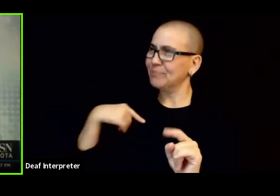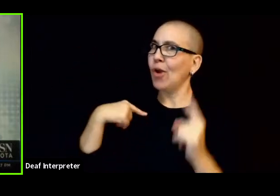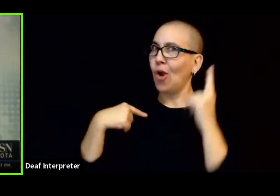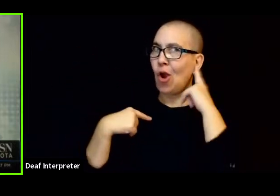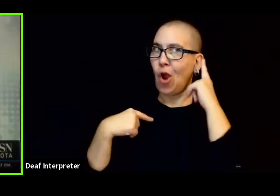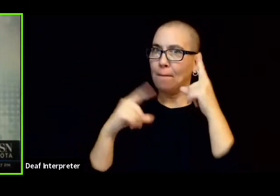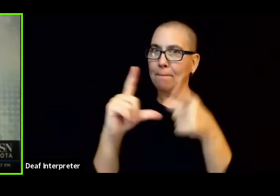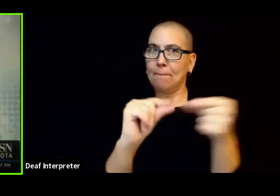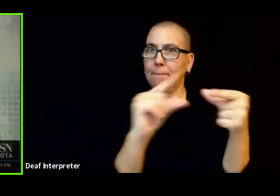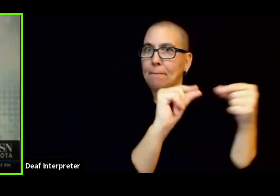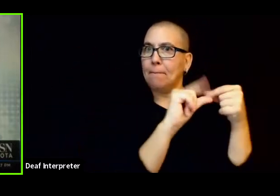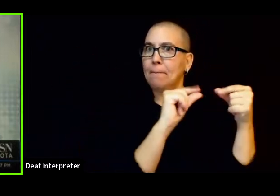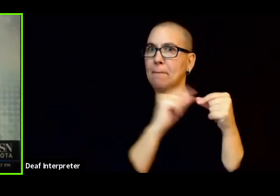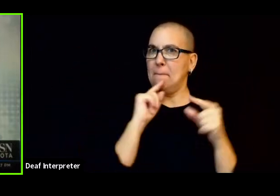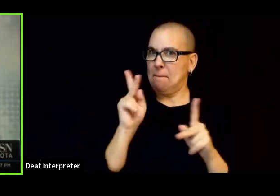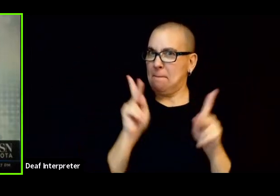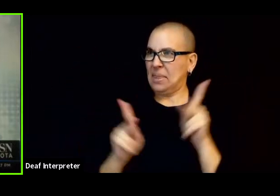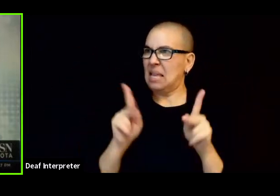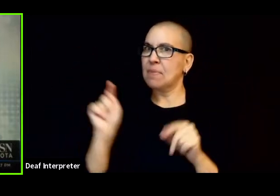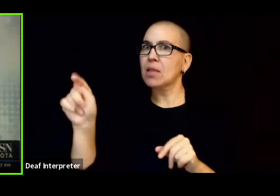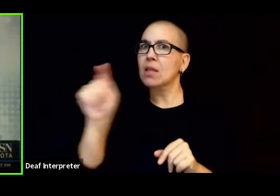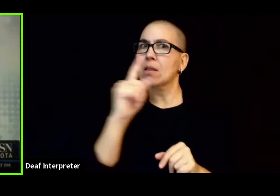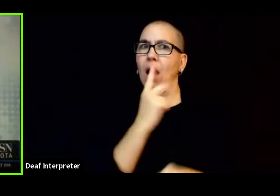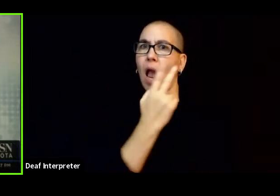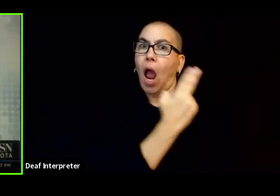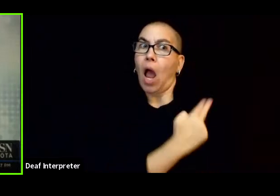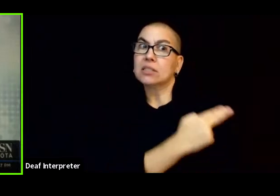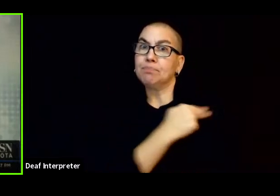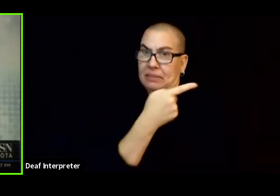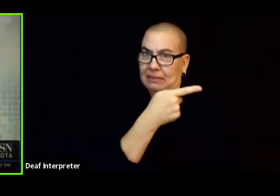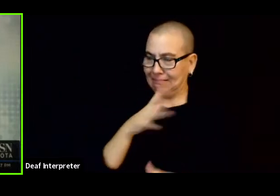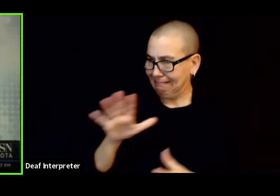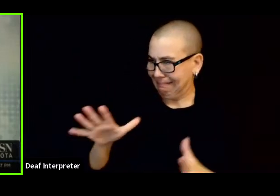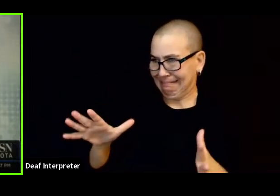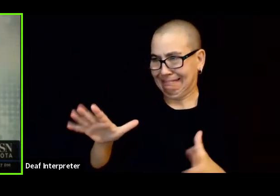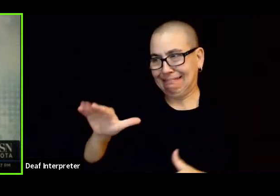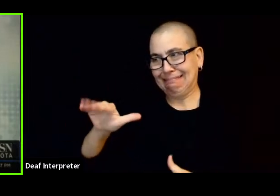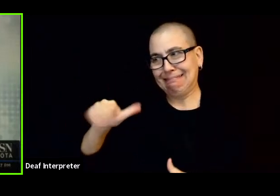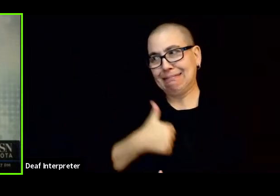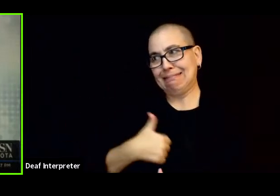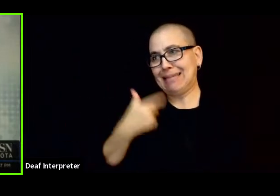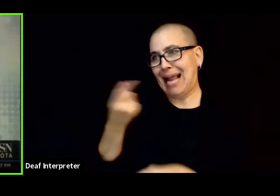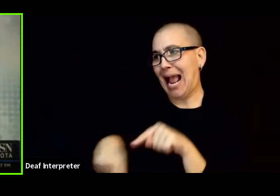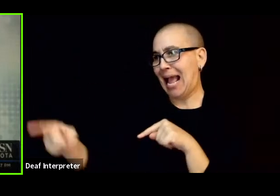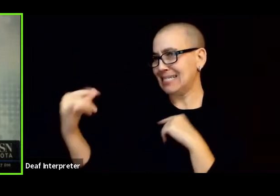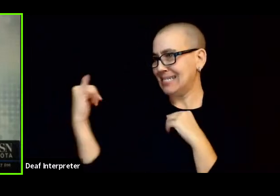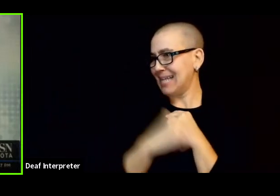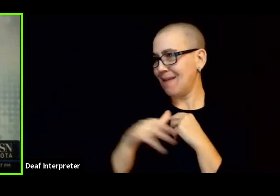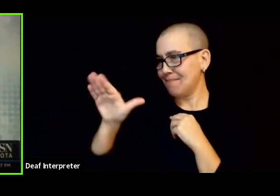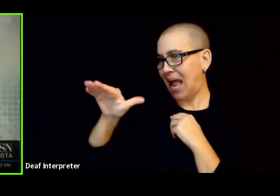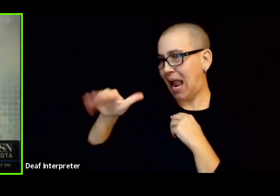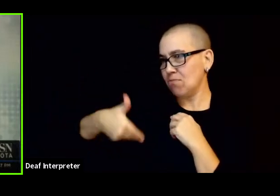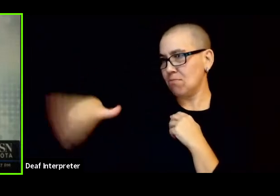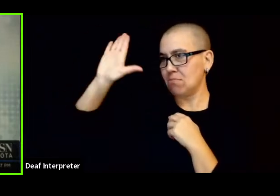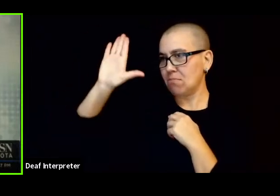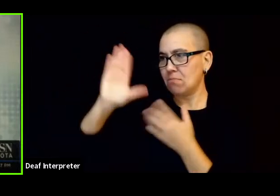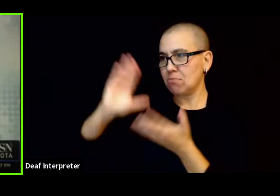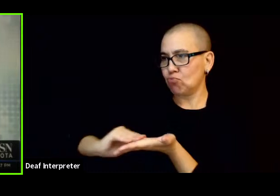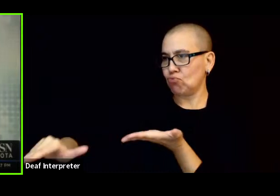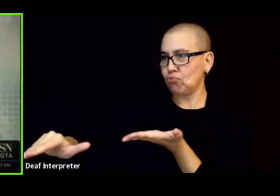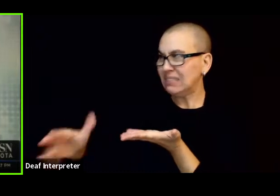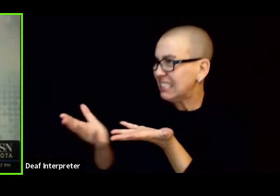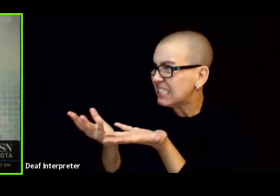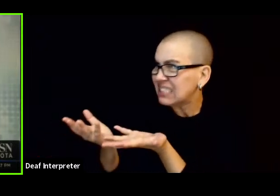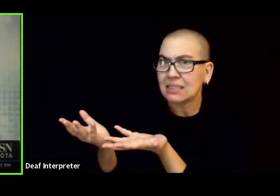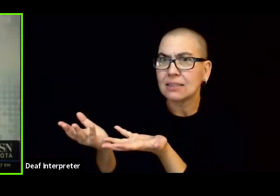have been turned away from ICU transfers because there isn't a place to send them. Can you comment on that or confirm that? Do you know if that's